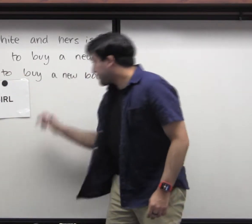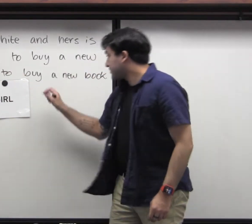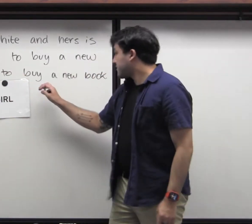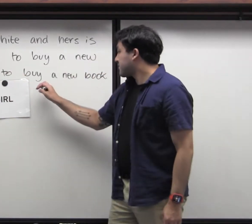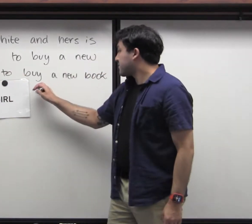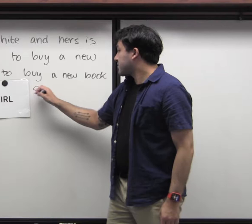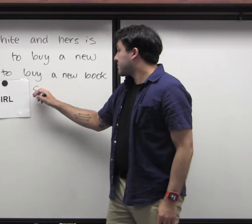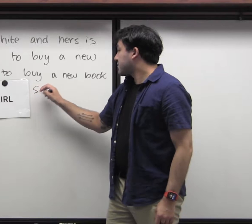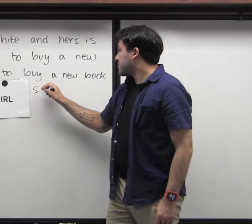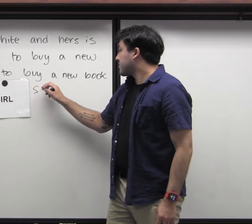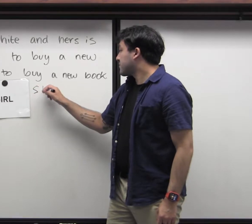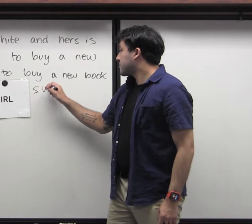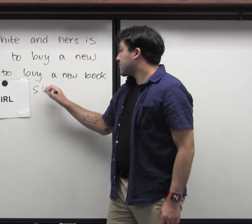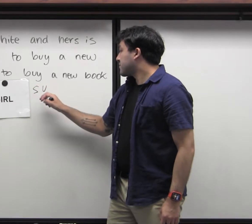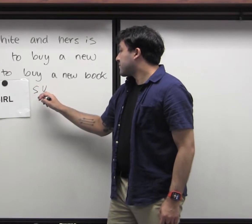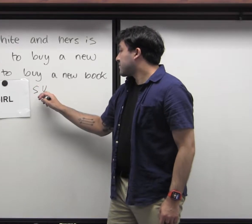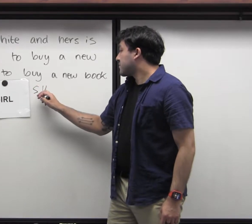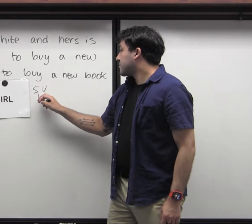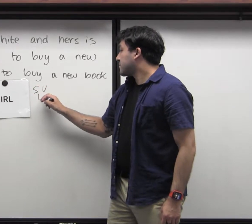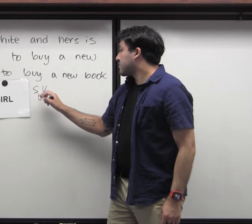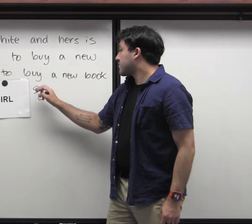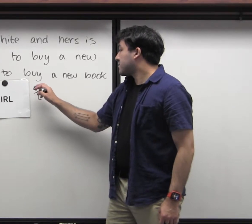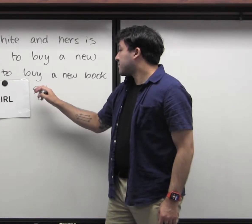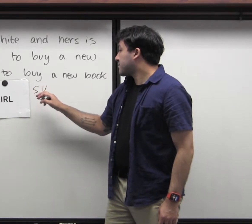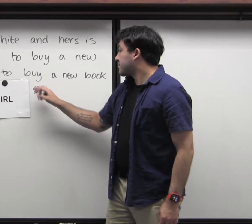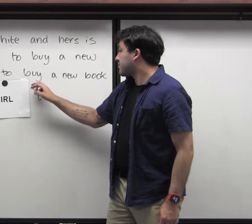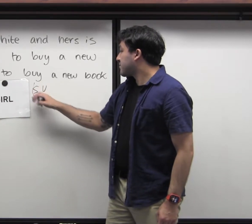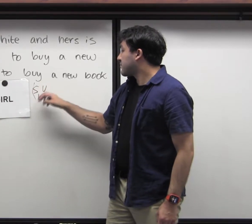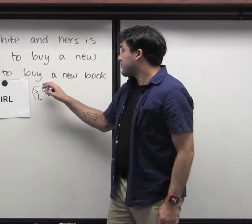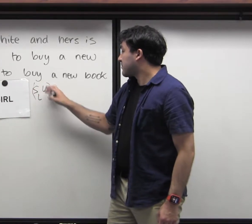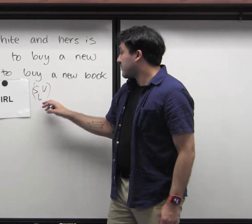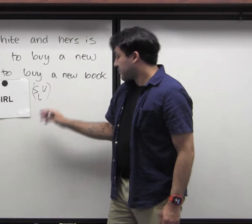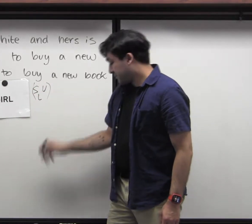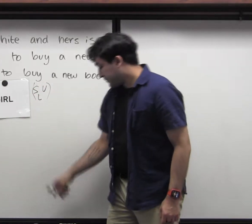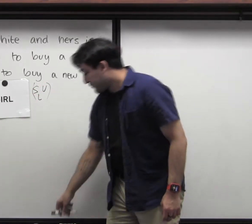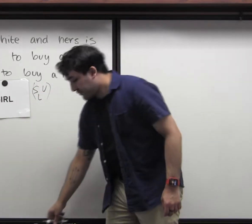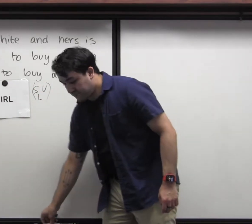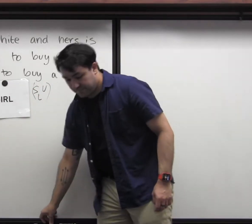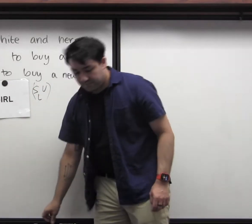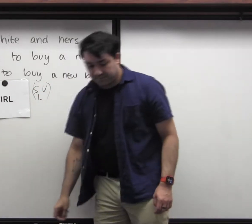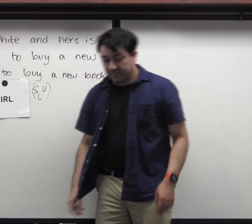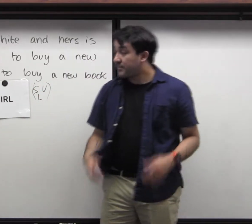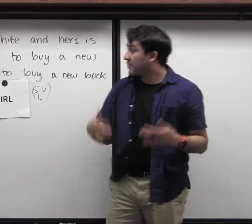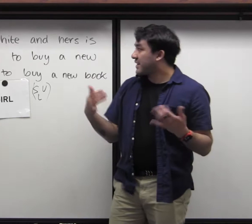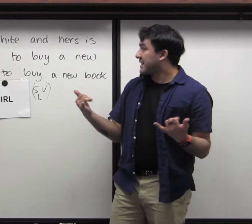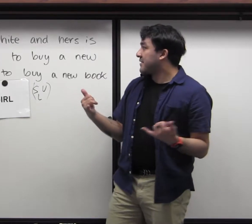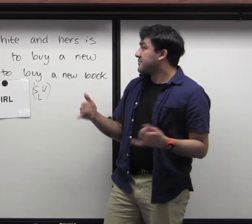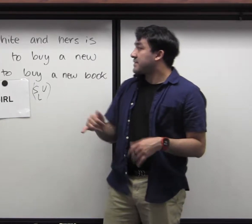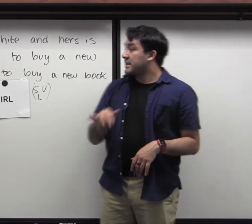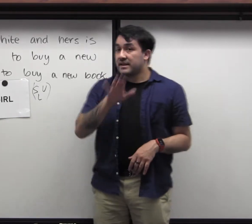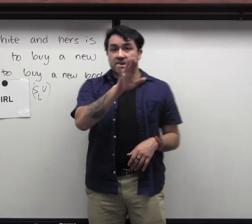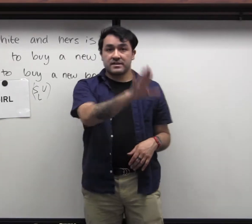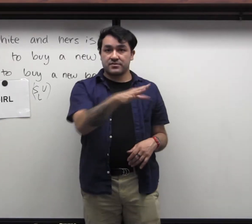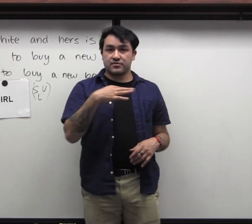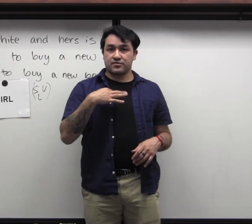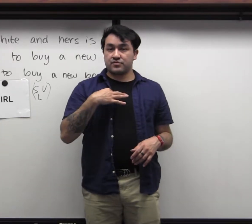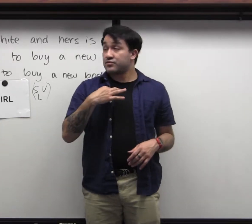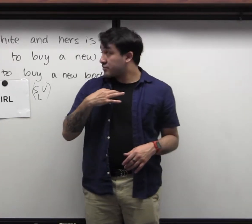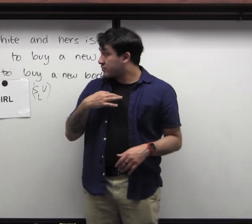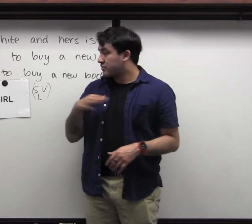long statement. So we have our girl. We're going to set them up to the left. And now we can go ahead and